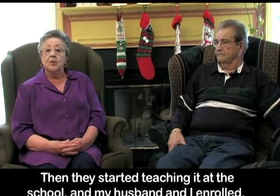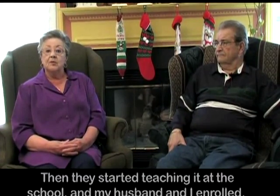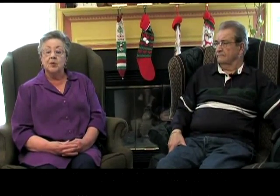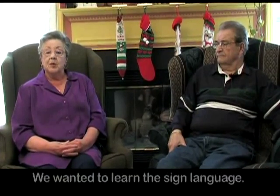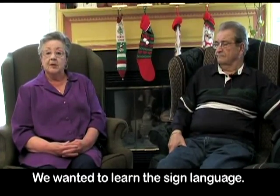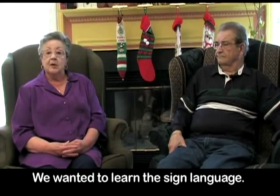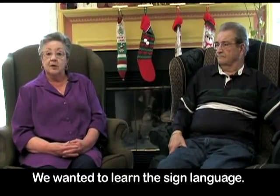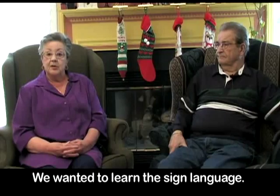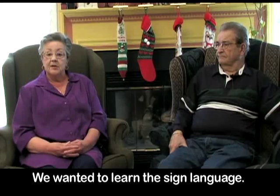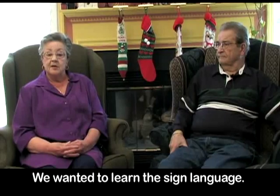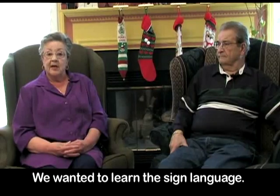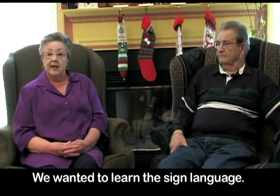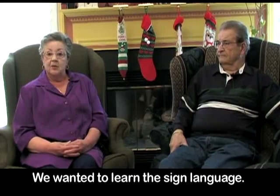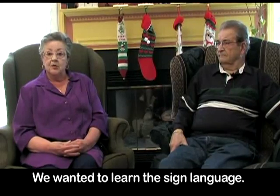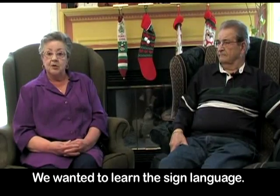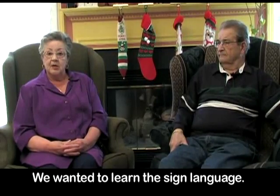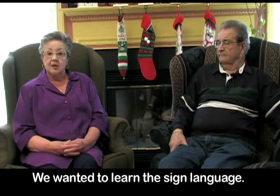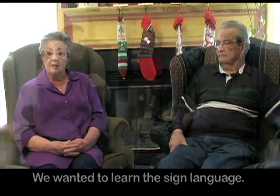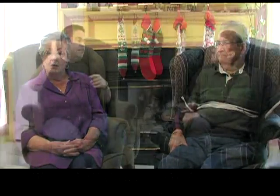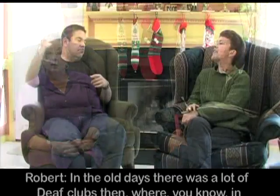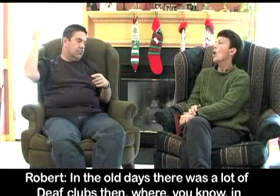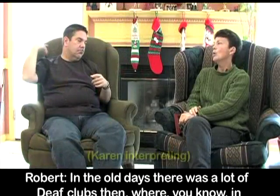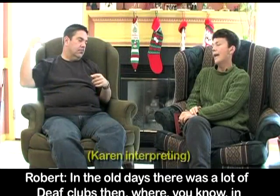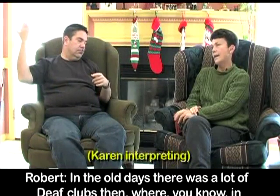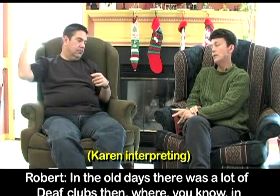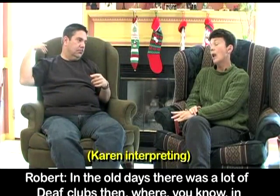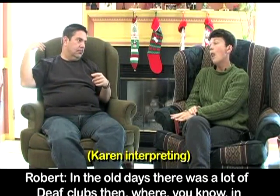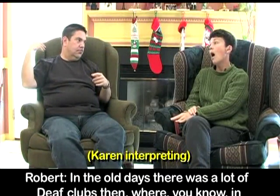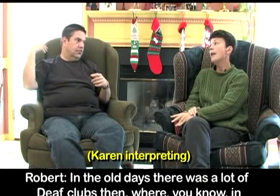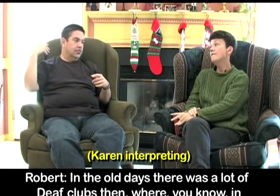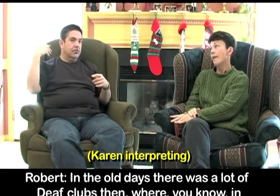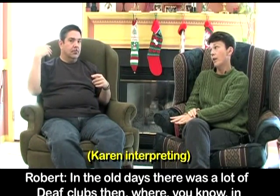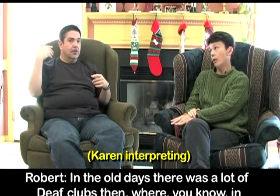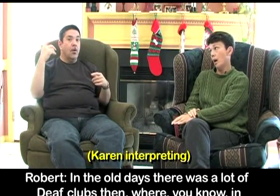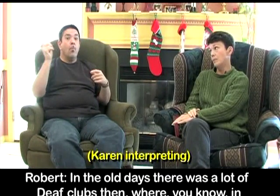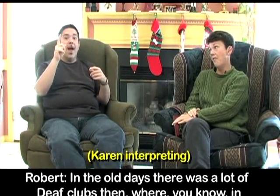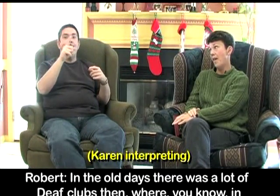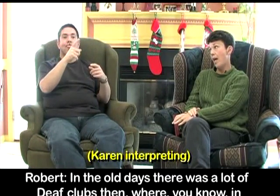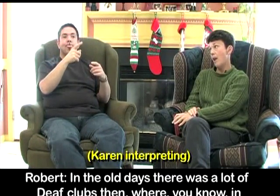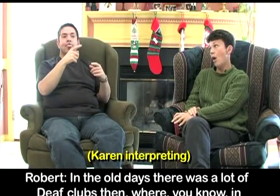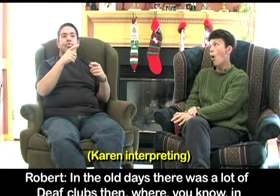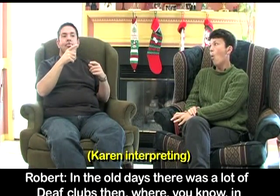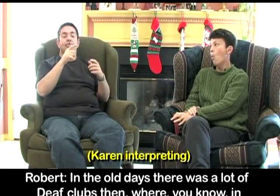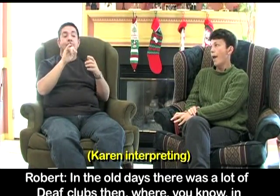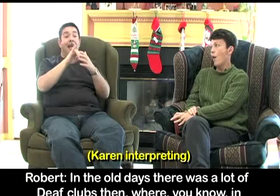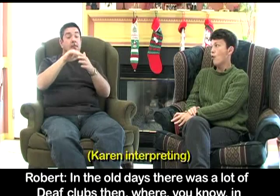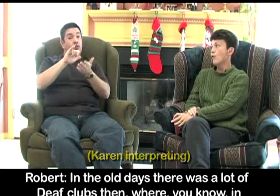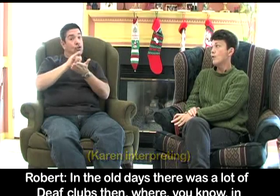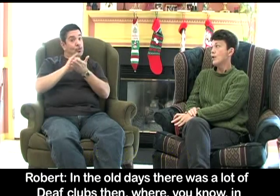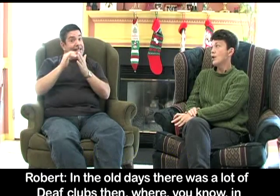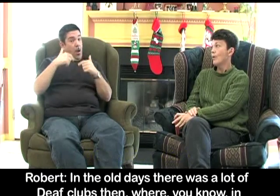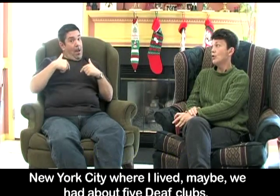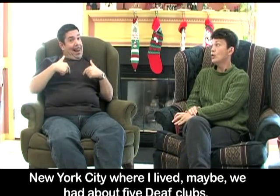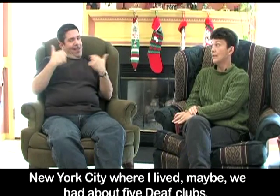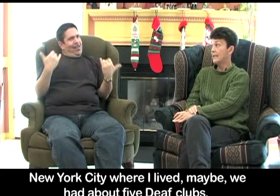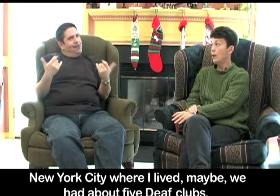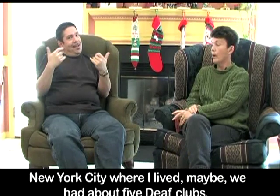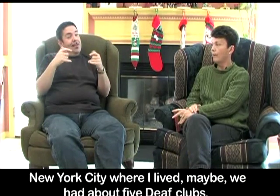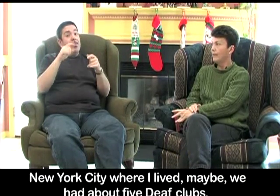We wanted to learn the sign language. In the old days, there was a lot of deaf clubs then, where, you know, in New York City, where I